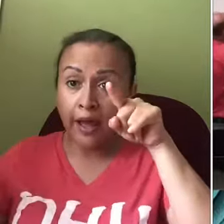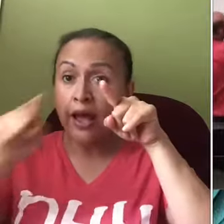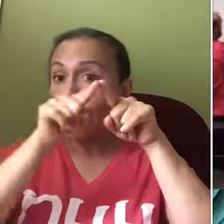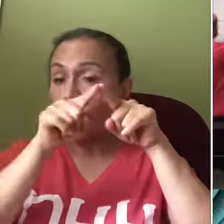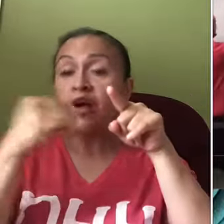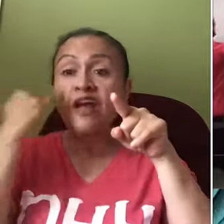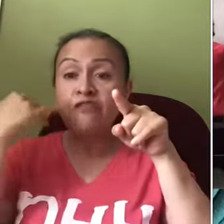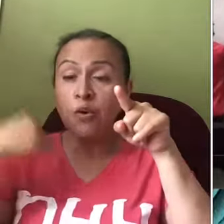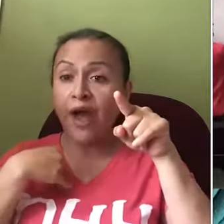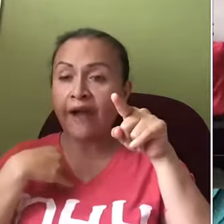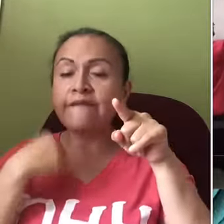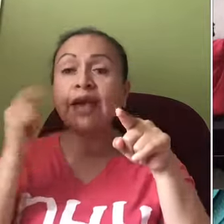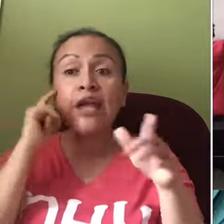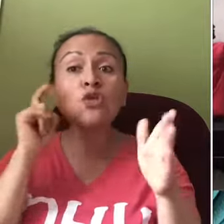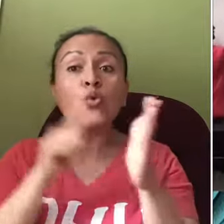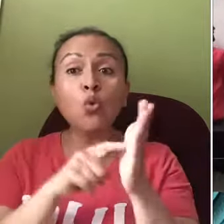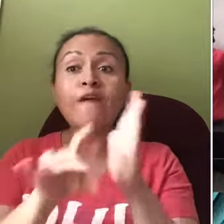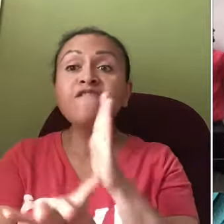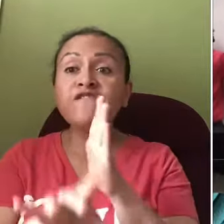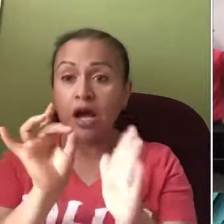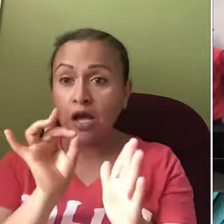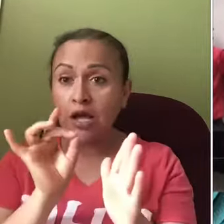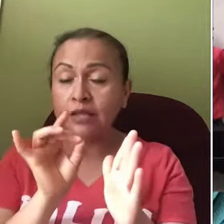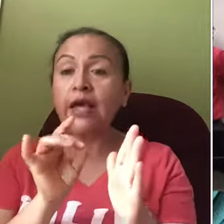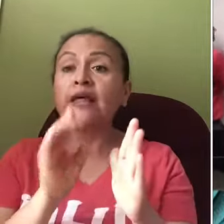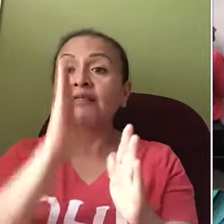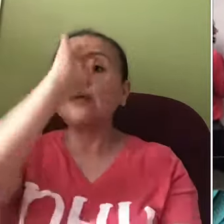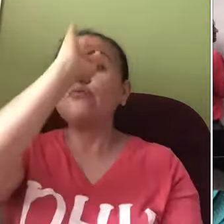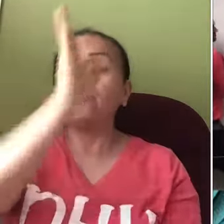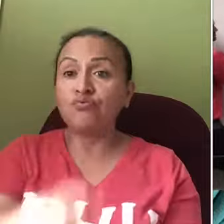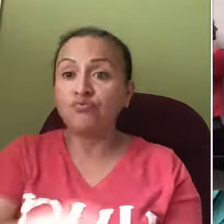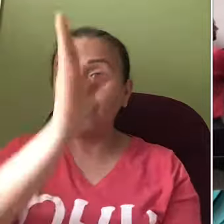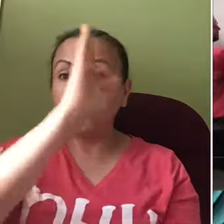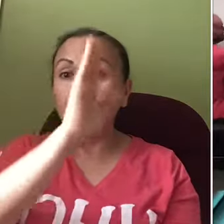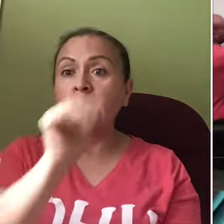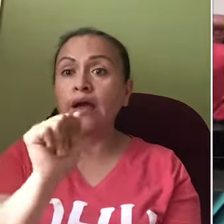a triangle and you find the altitude